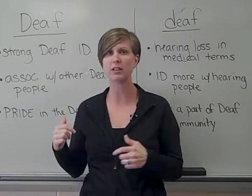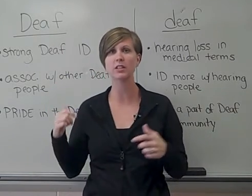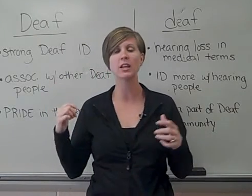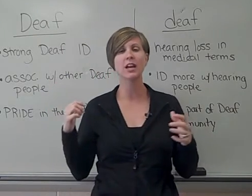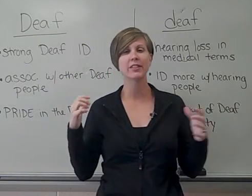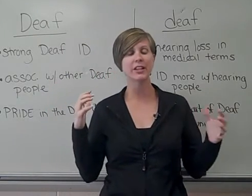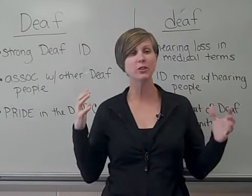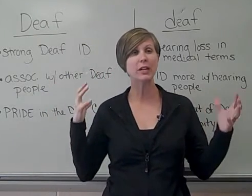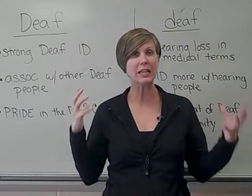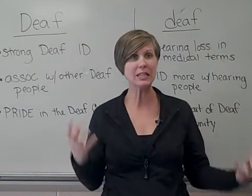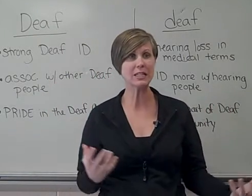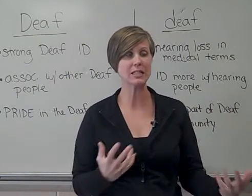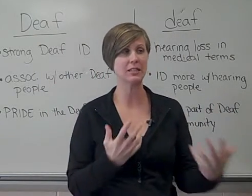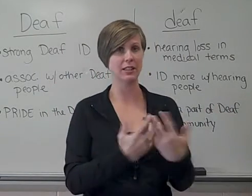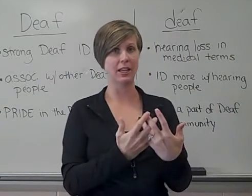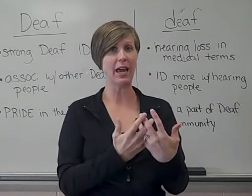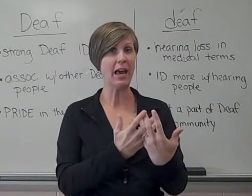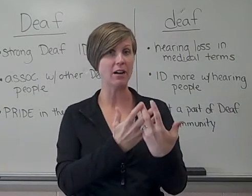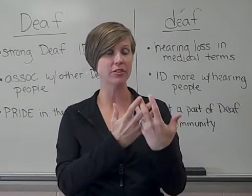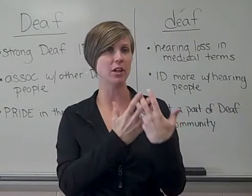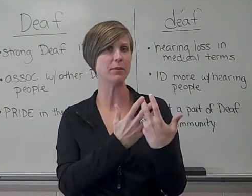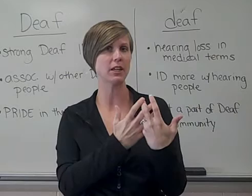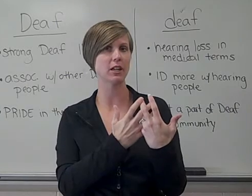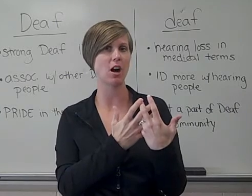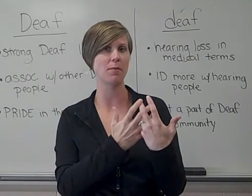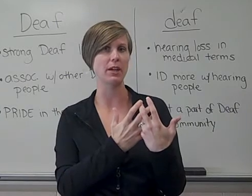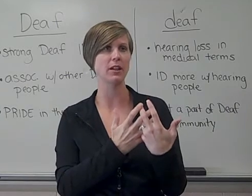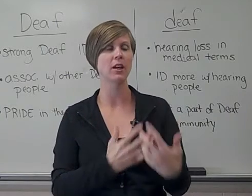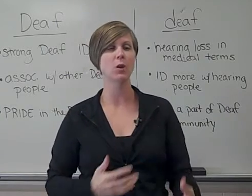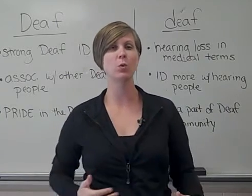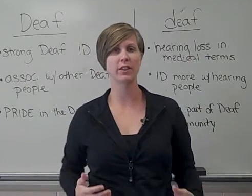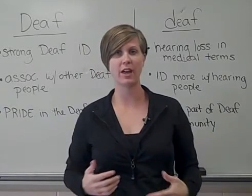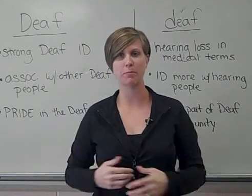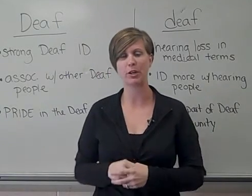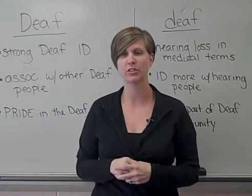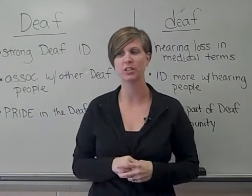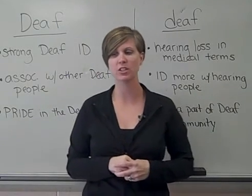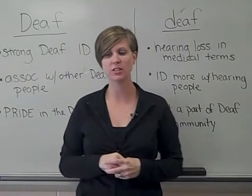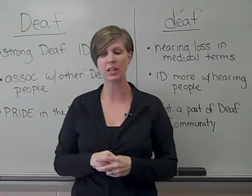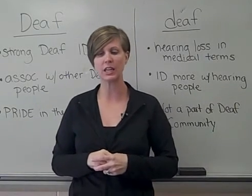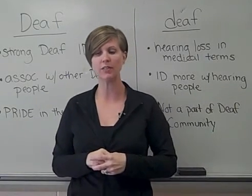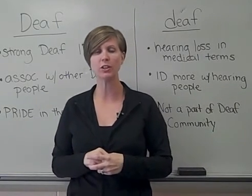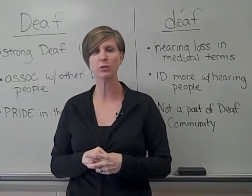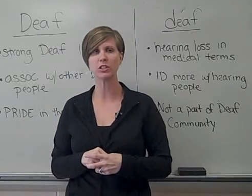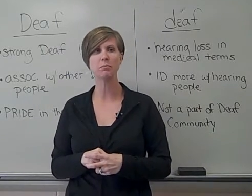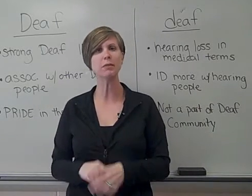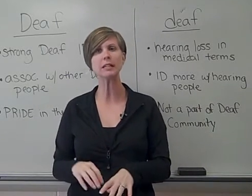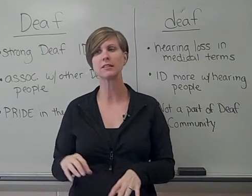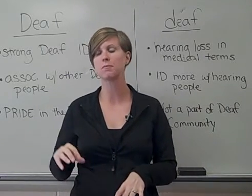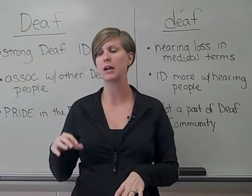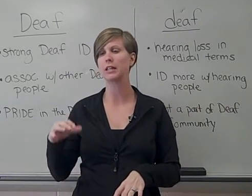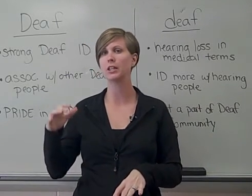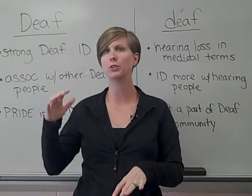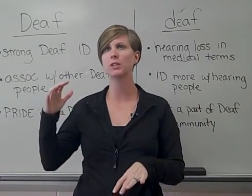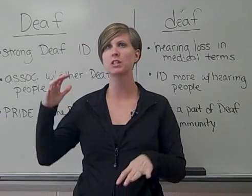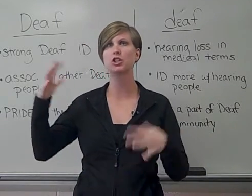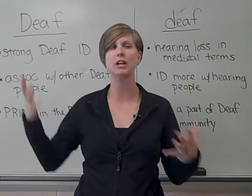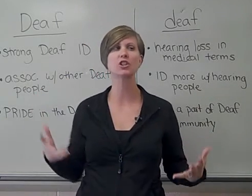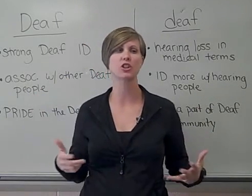background, that you instantly have something in common with that person. Just like if you were to meet somebody who was a